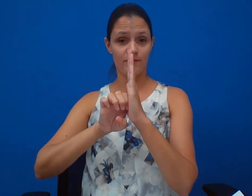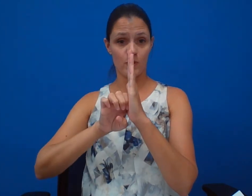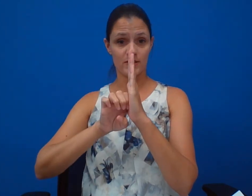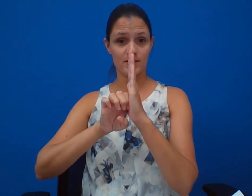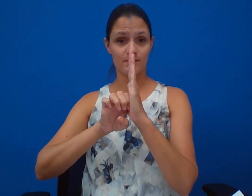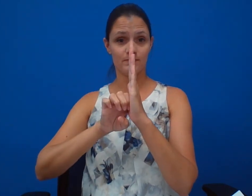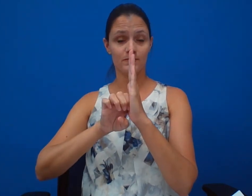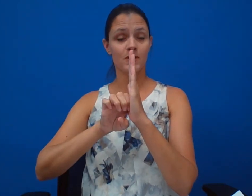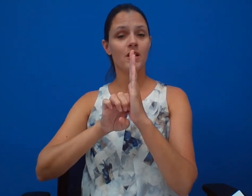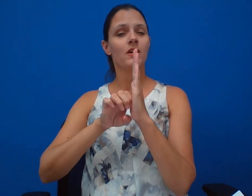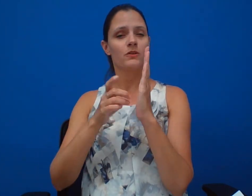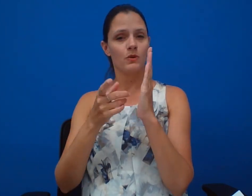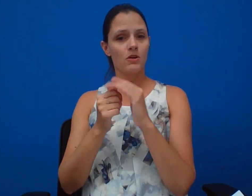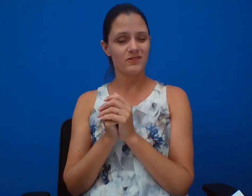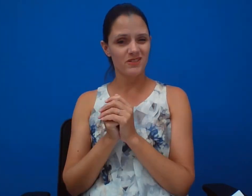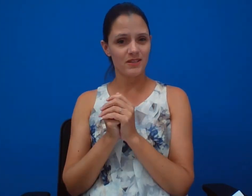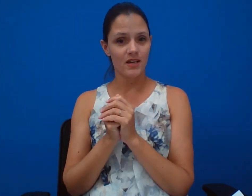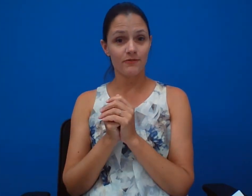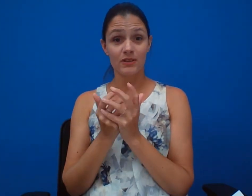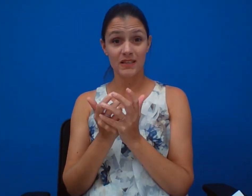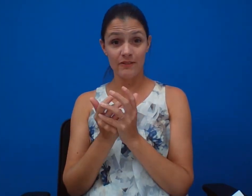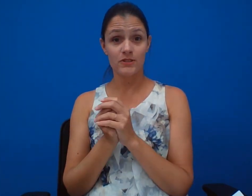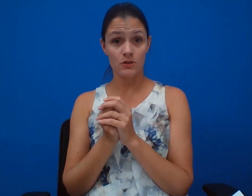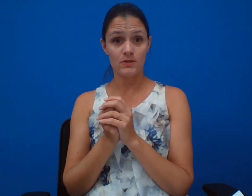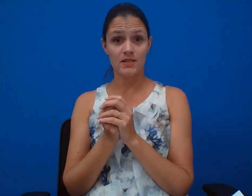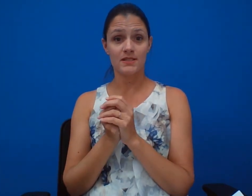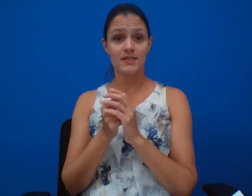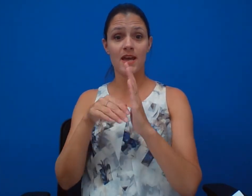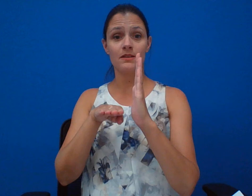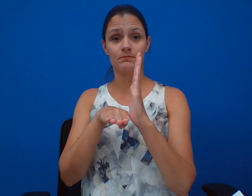floors. You will also see the sign for lift used instead.